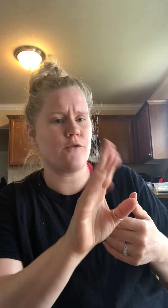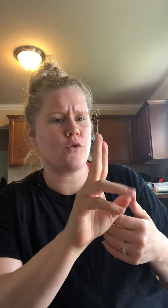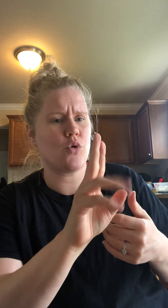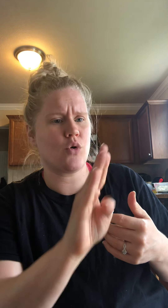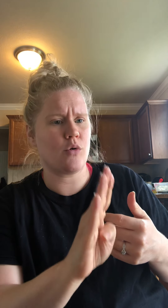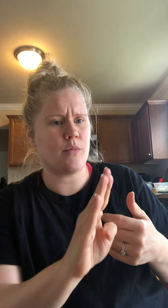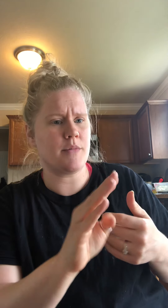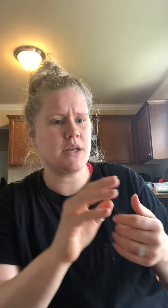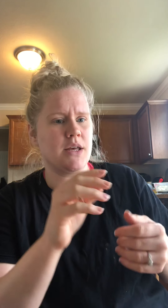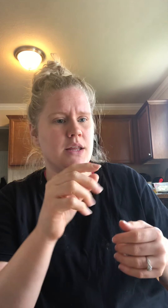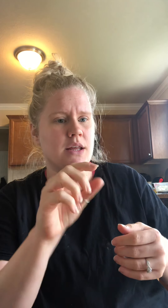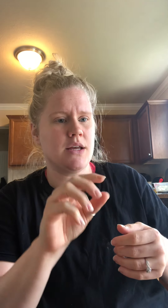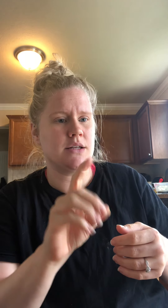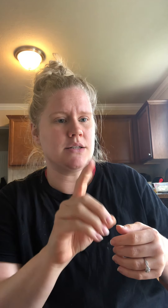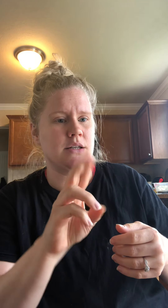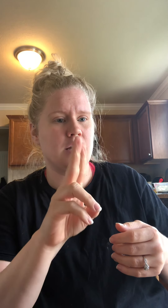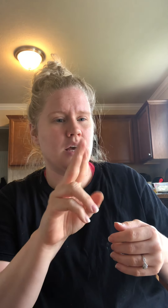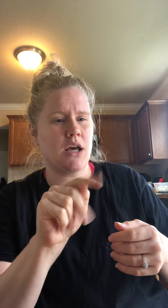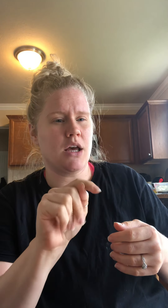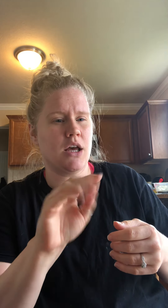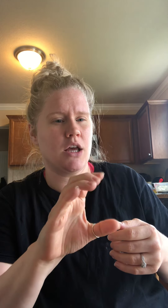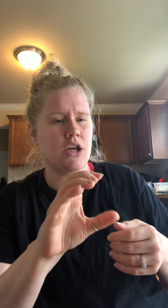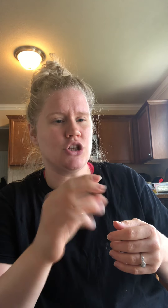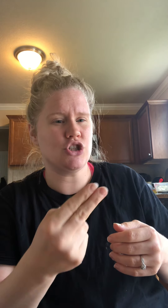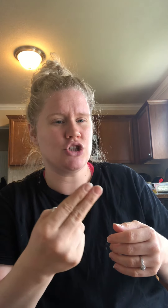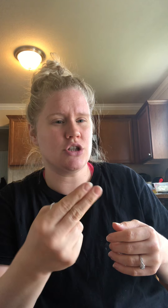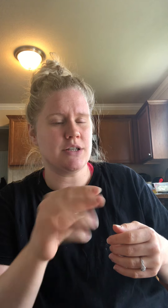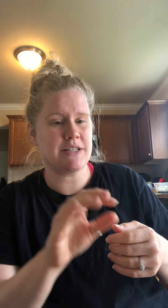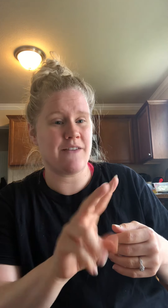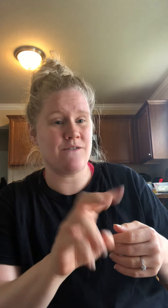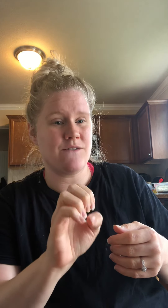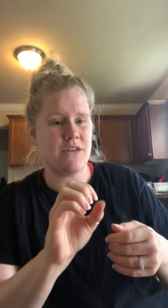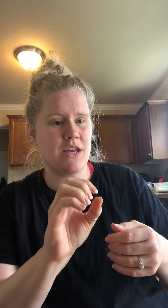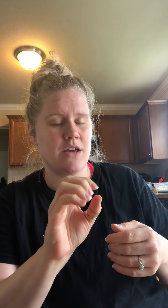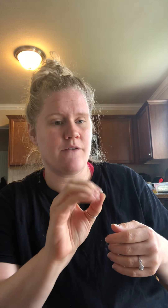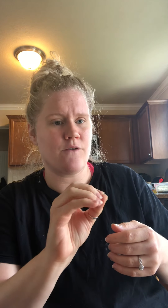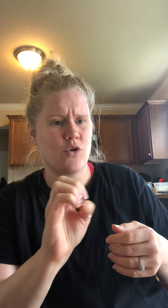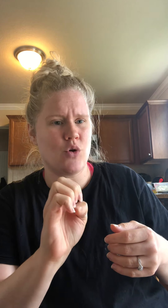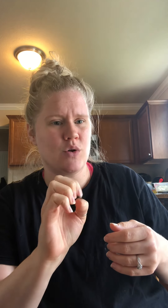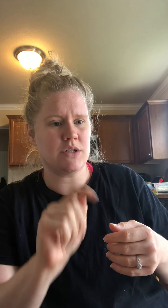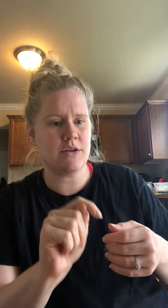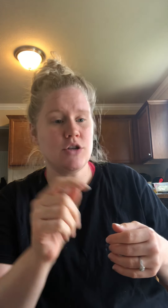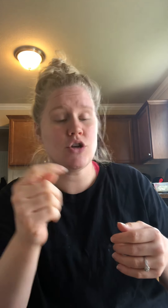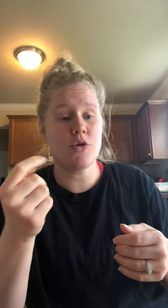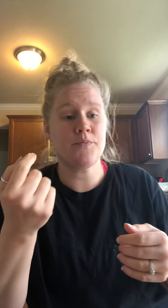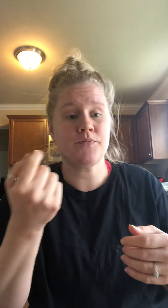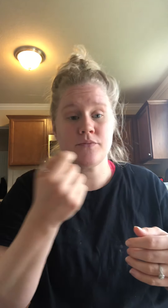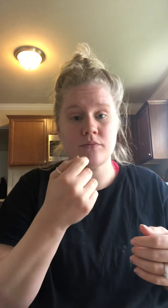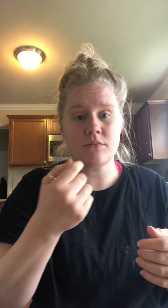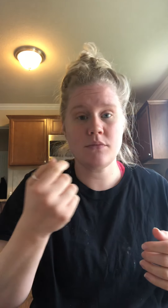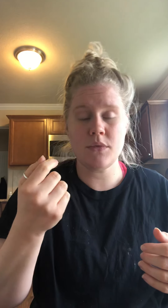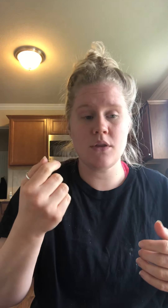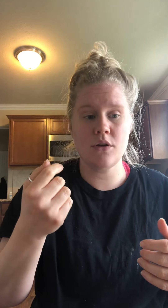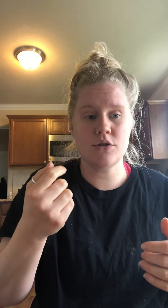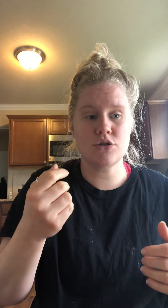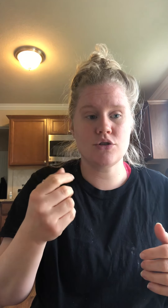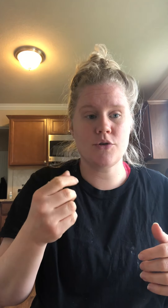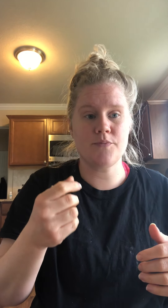a word, it means there's some old word out there that all these words are coming from.